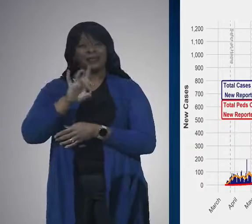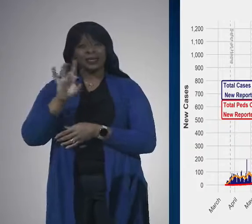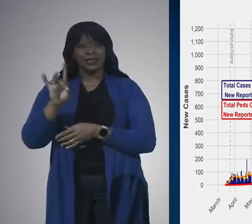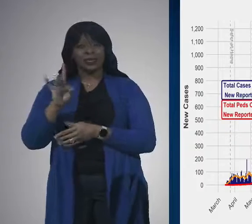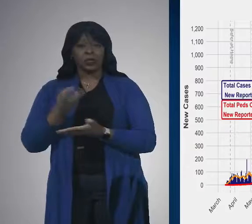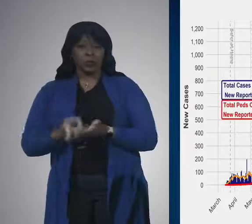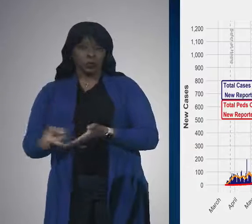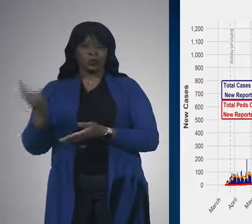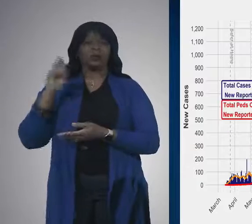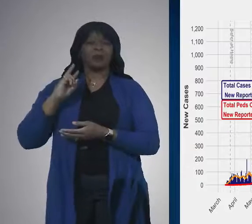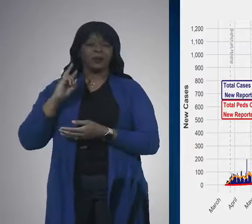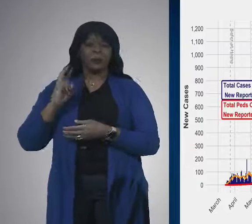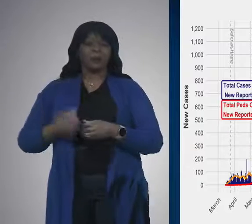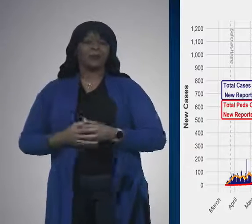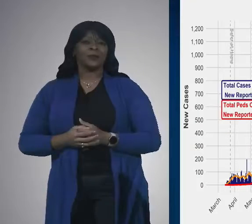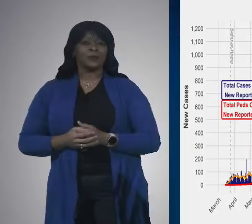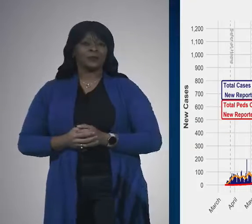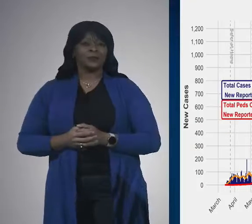1,788 2 weeks ago.